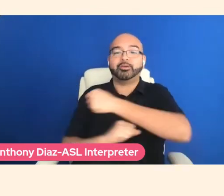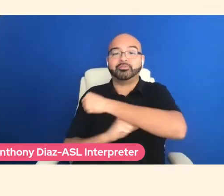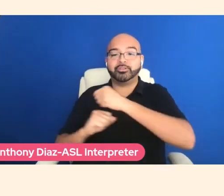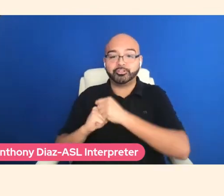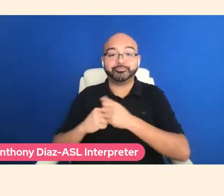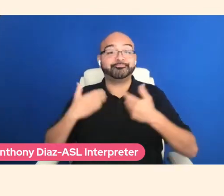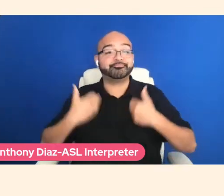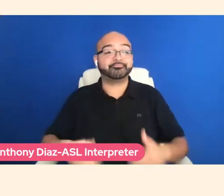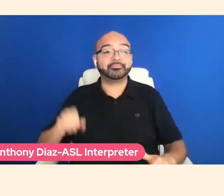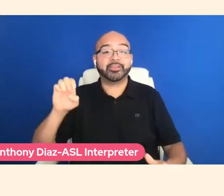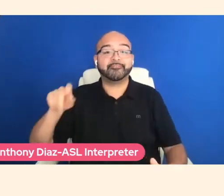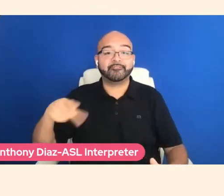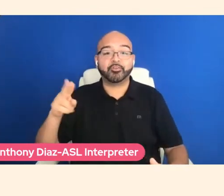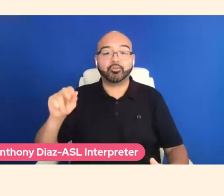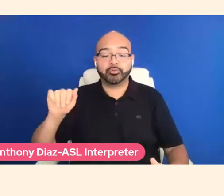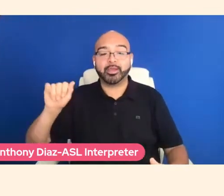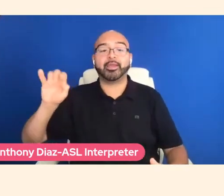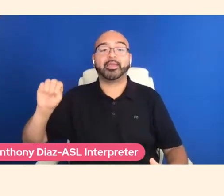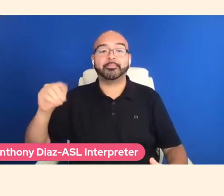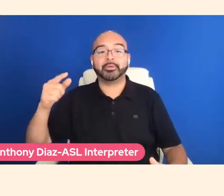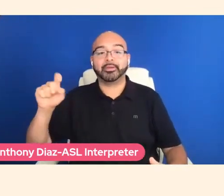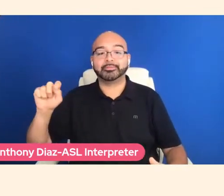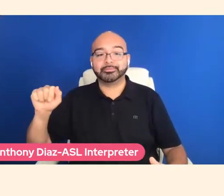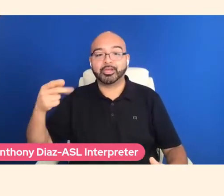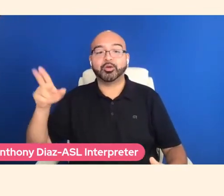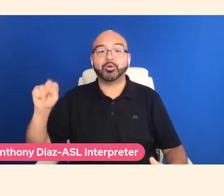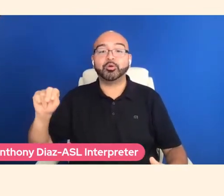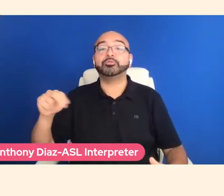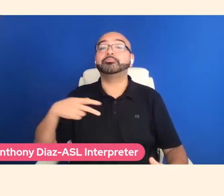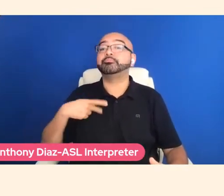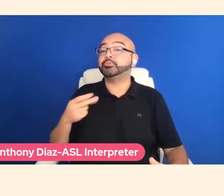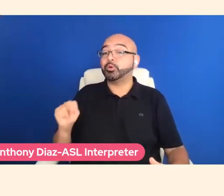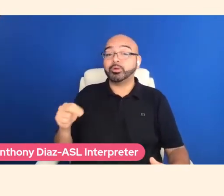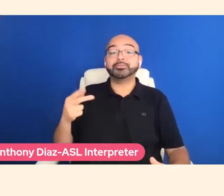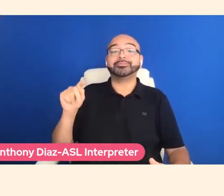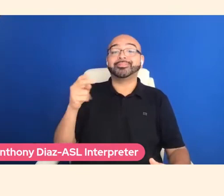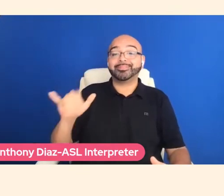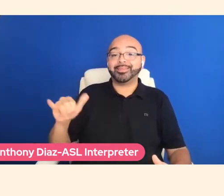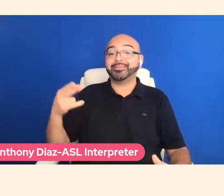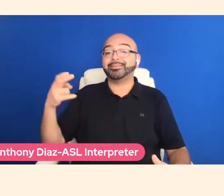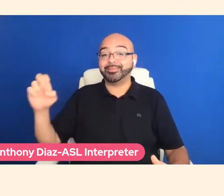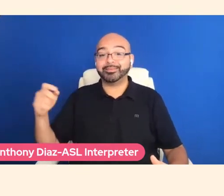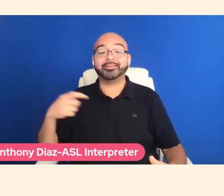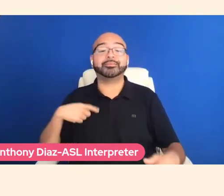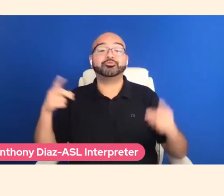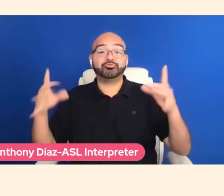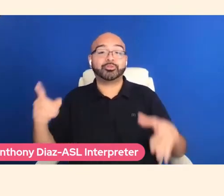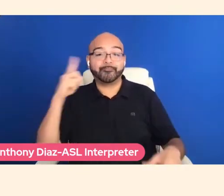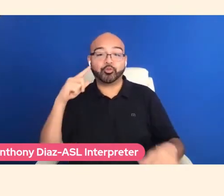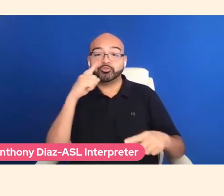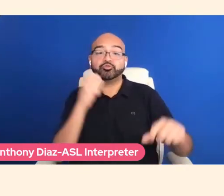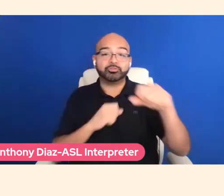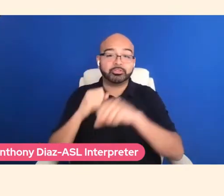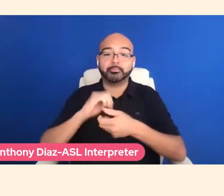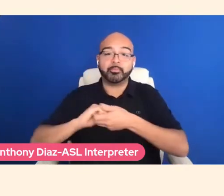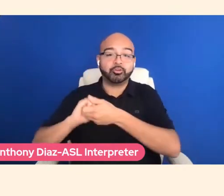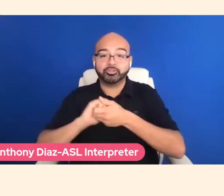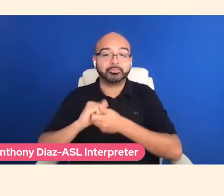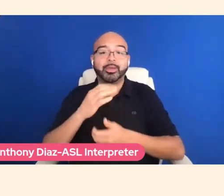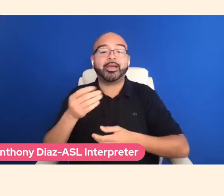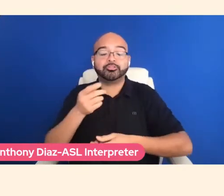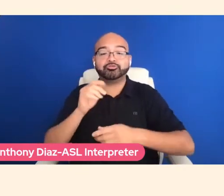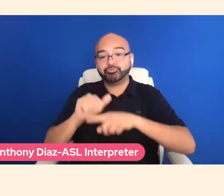Ephraim Geitahun, and my pronouns are they and he. I serve as the Director of Strategic Partnerships and Training at the Open